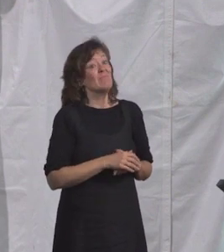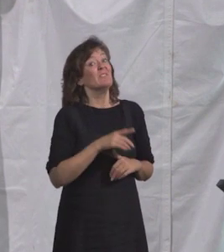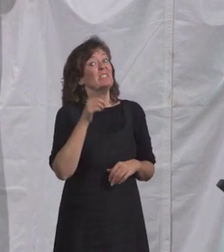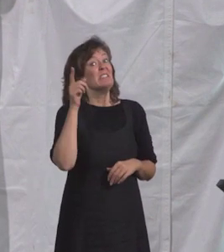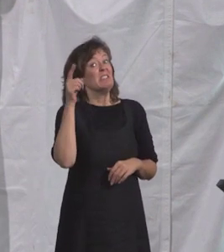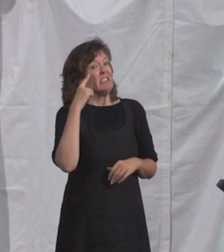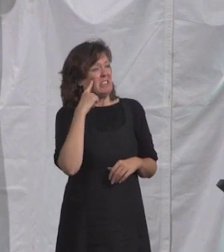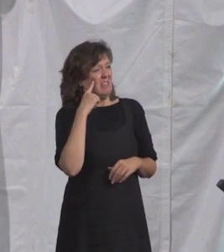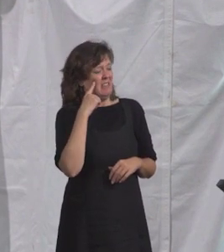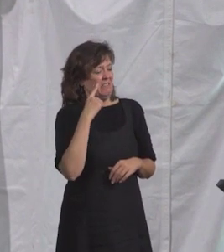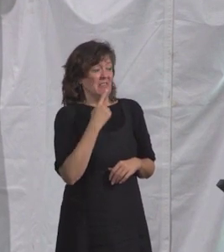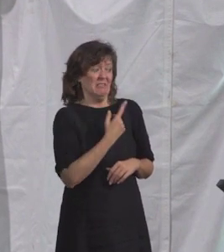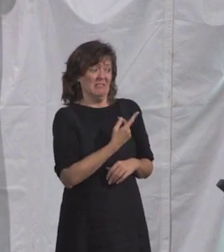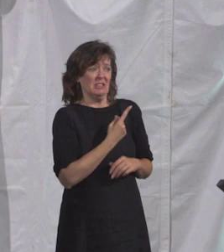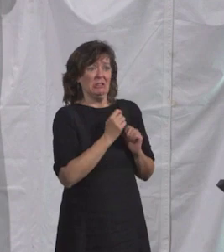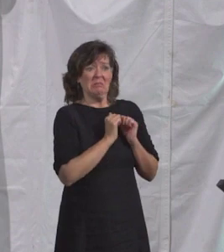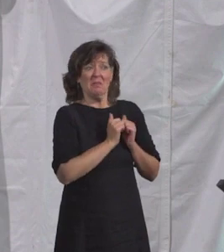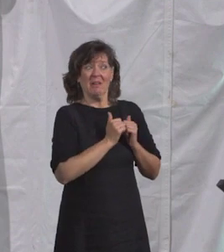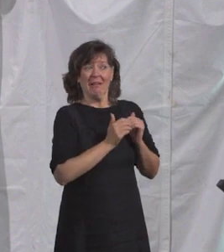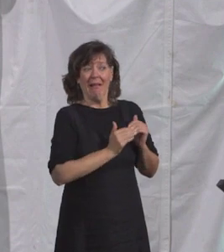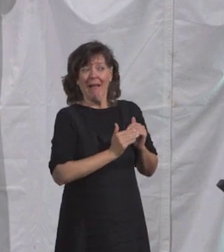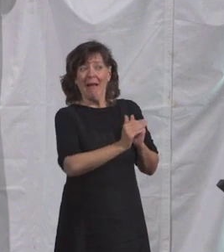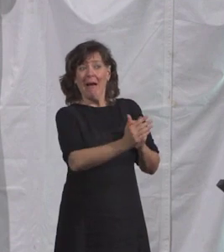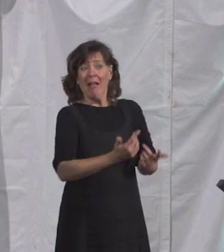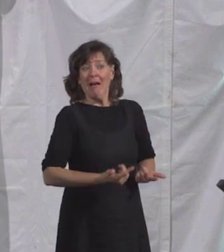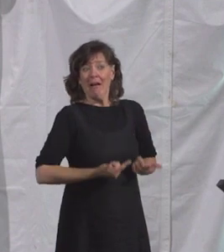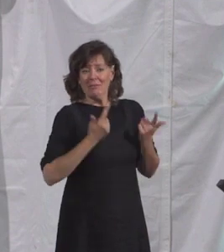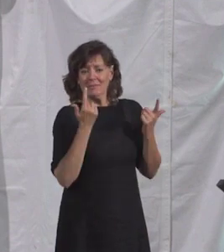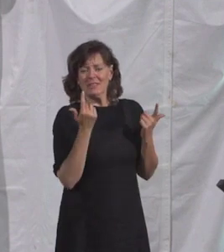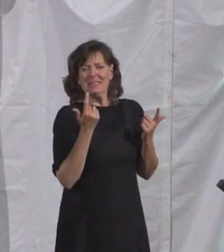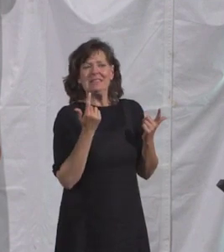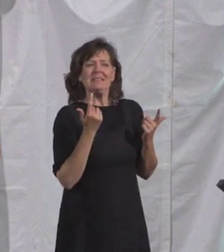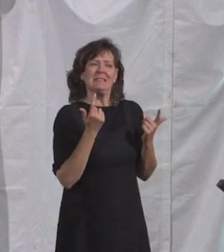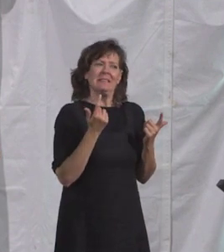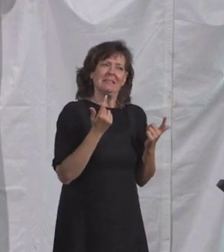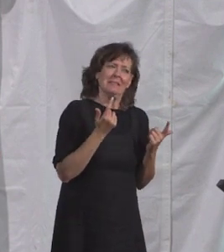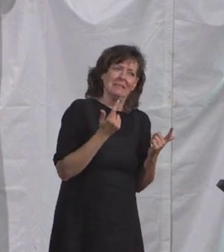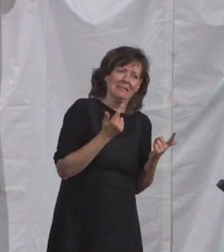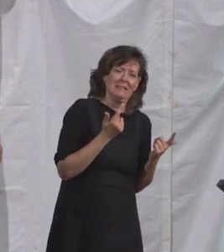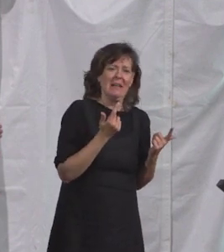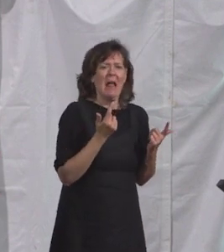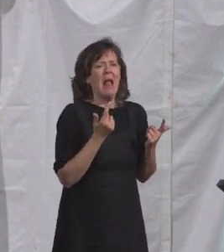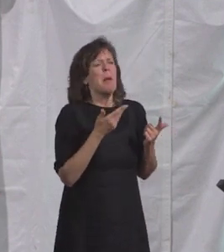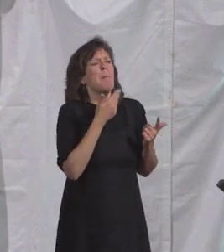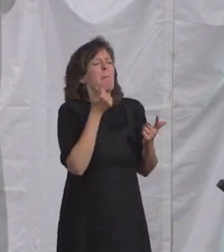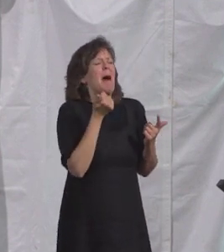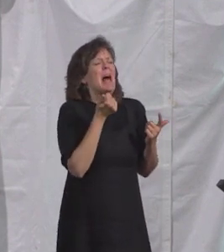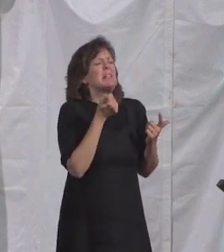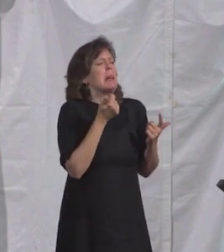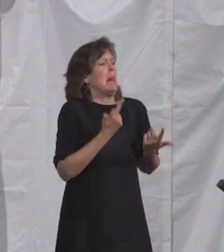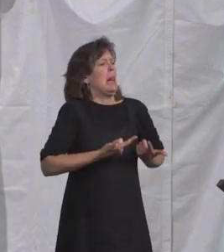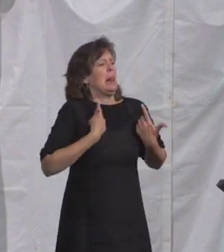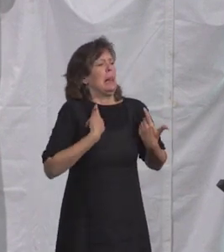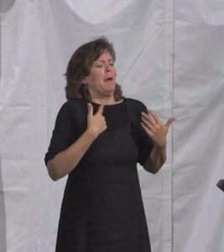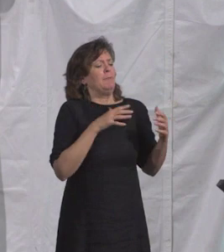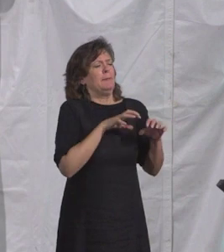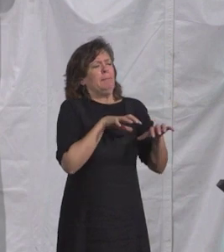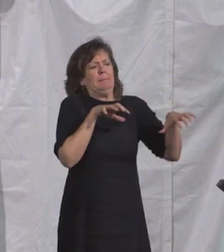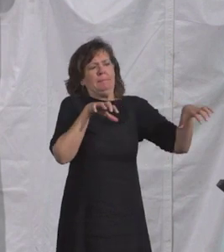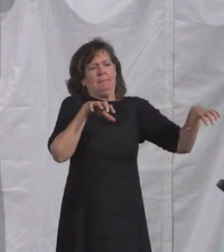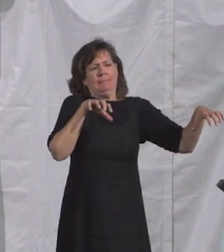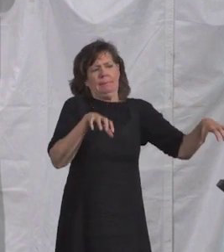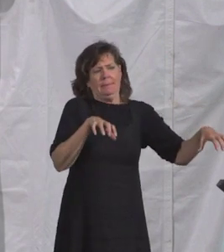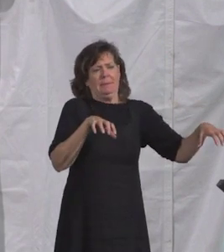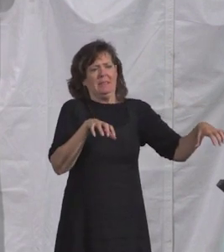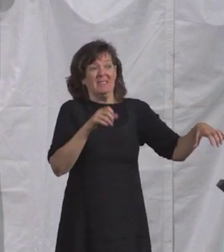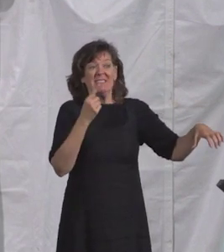Nora thought if she had to spend the rest of her life with Elmore, maybe they could be neighbors. If there were a couple of houses